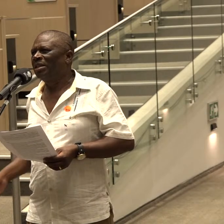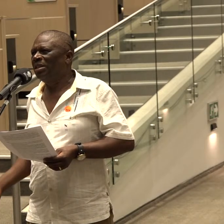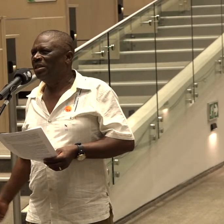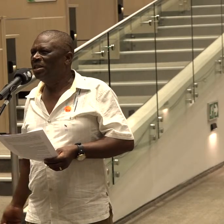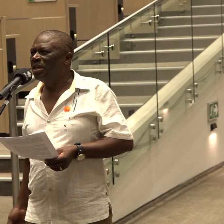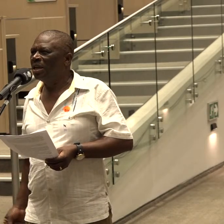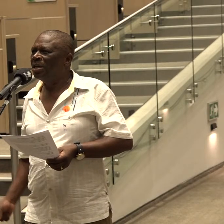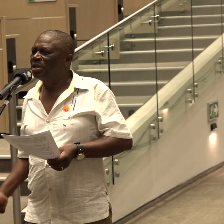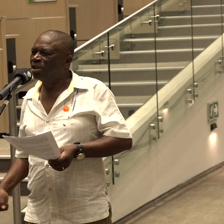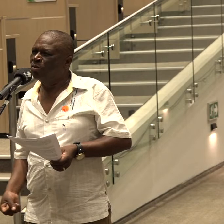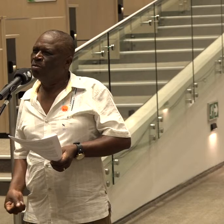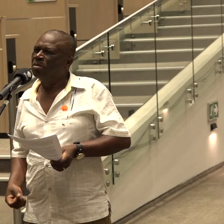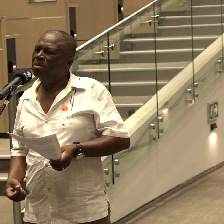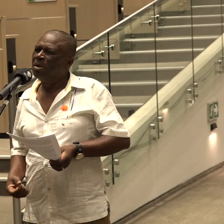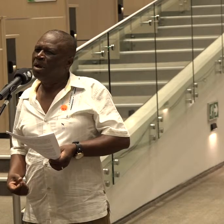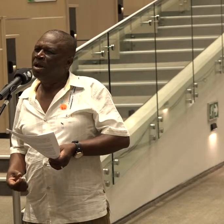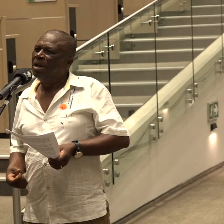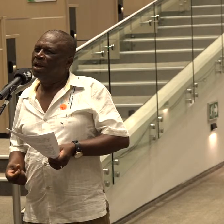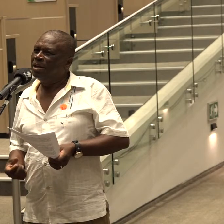s